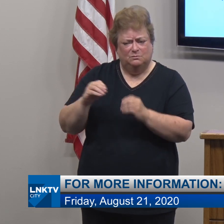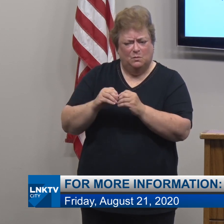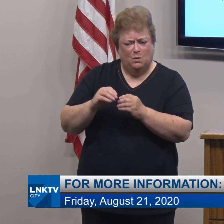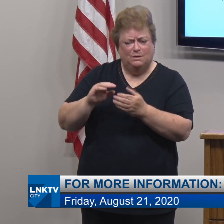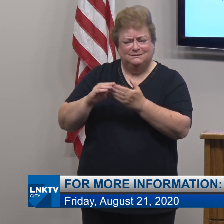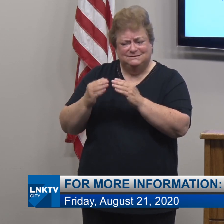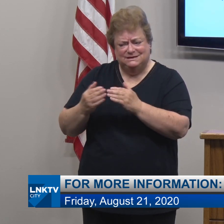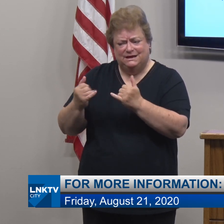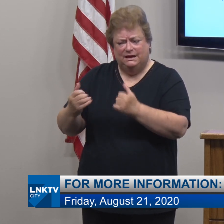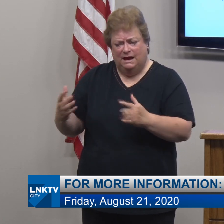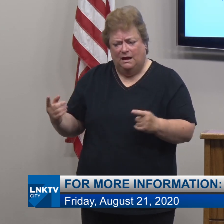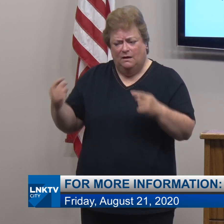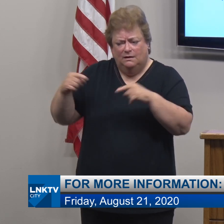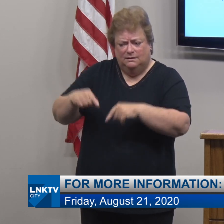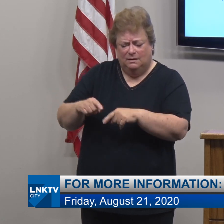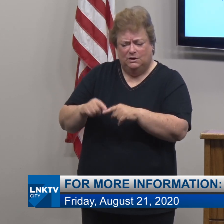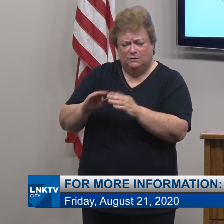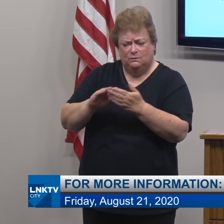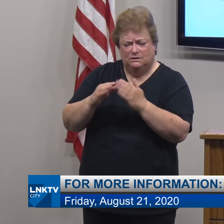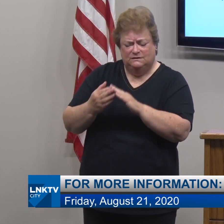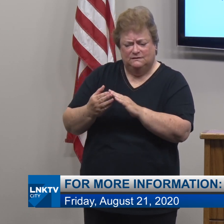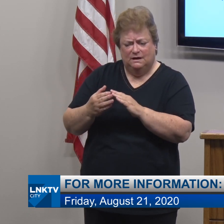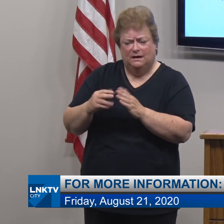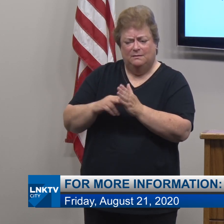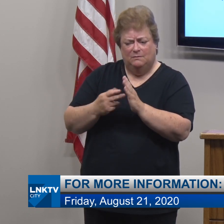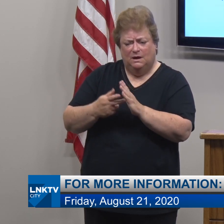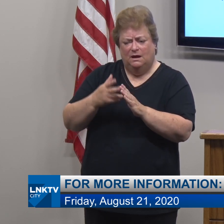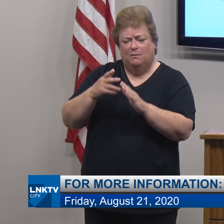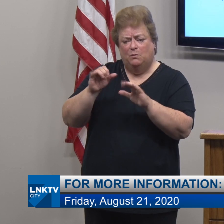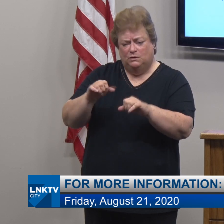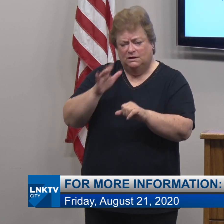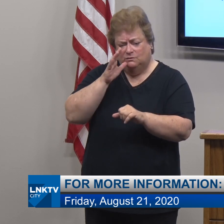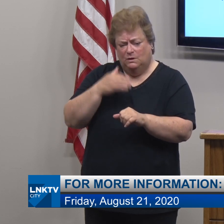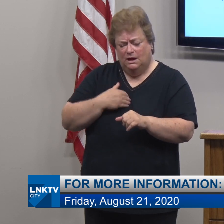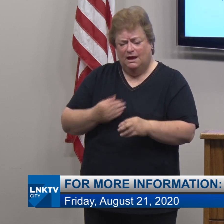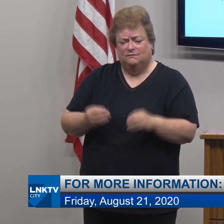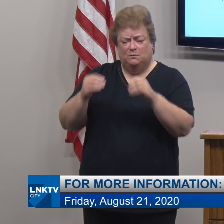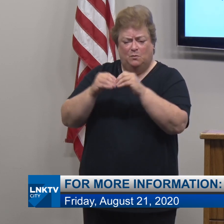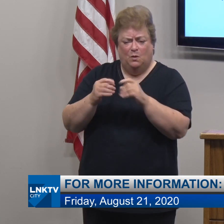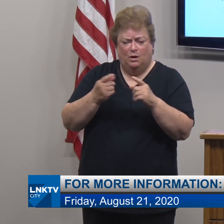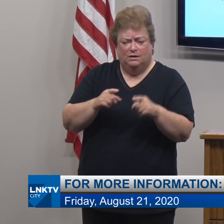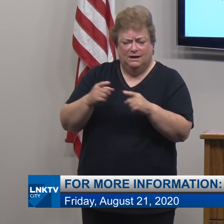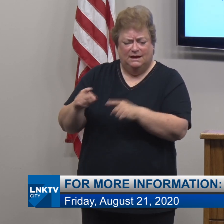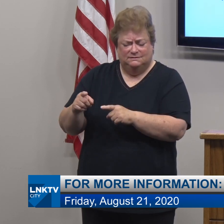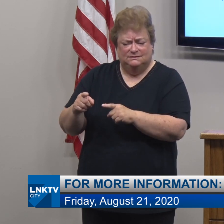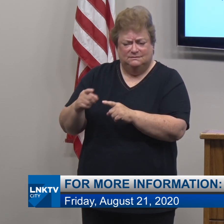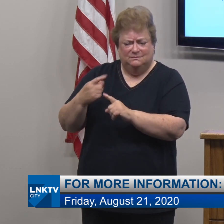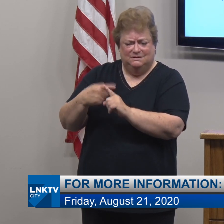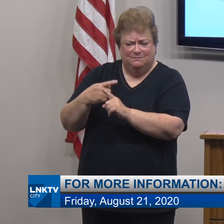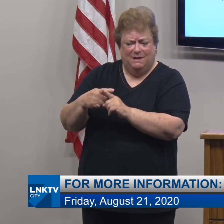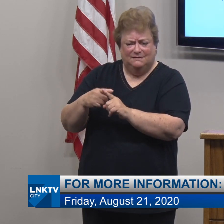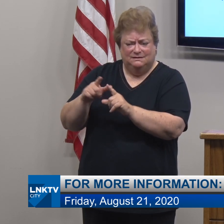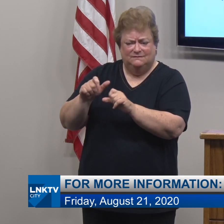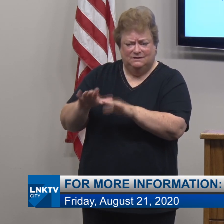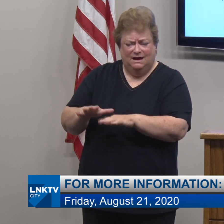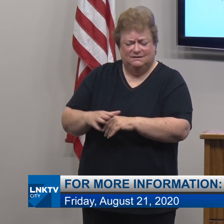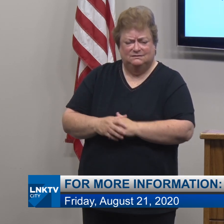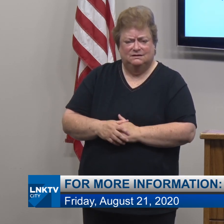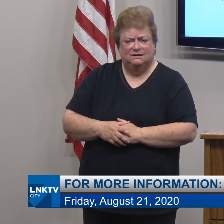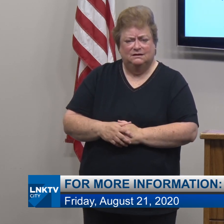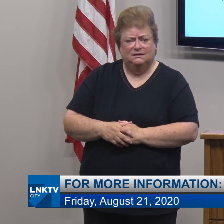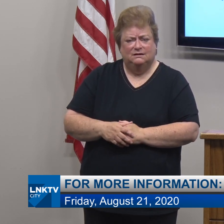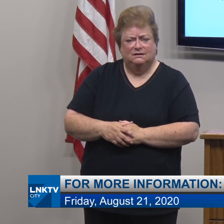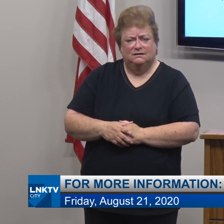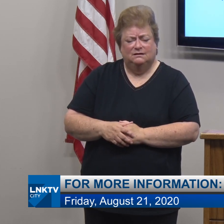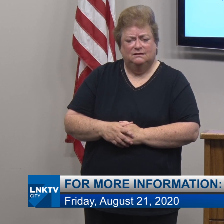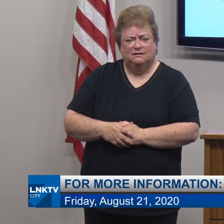going to be potentially more cases if people are being tested. And do you